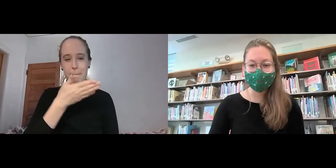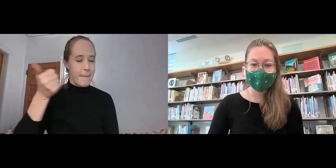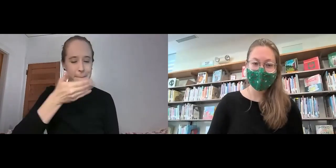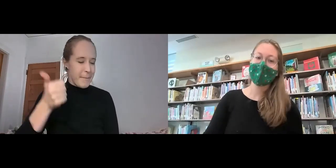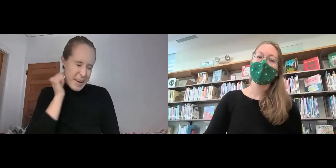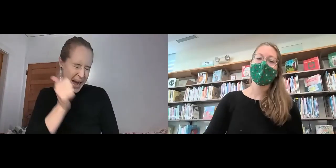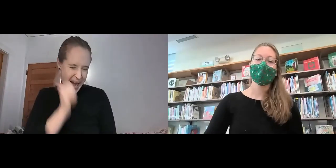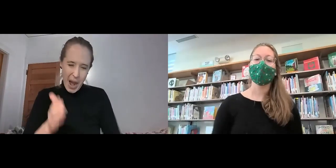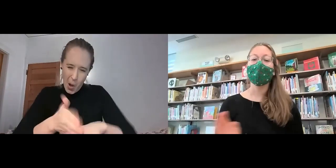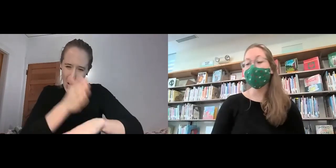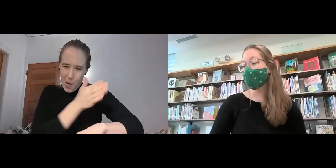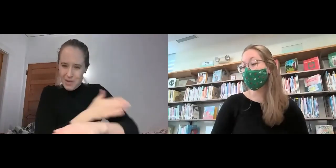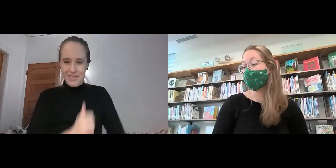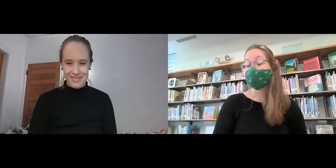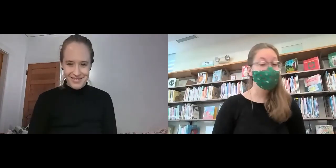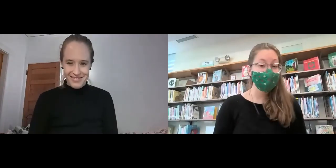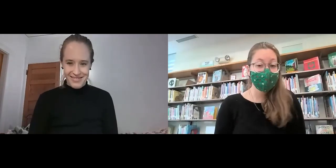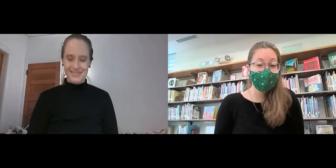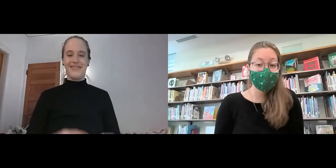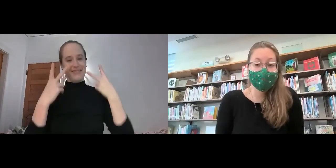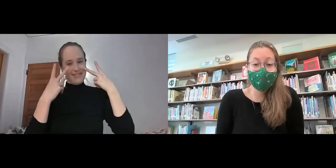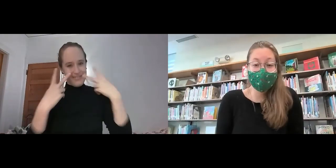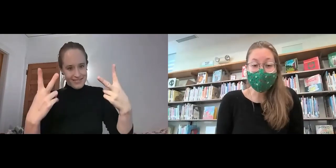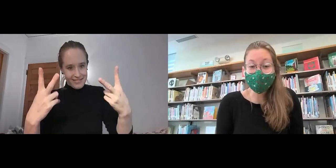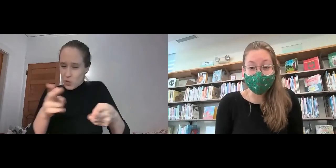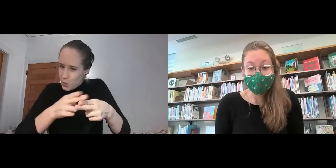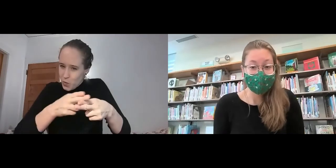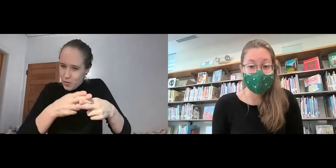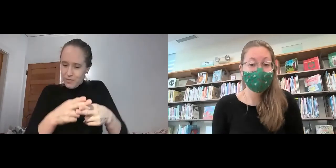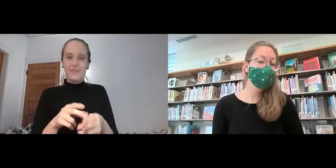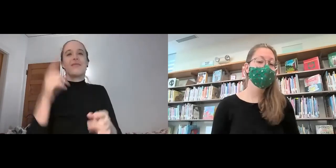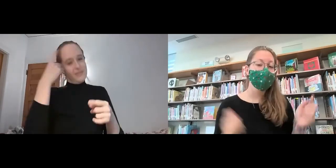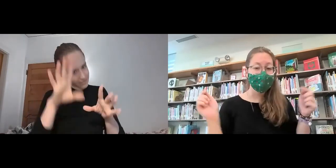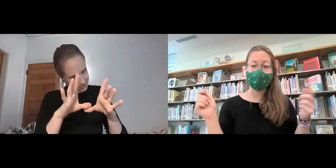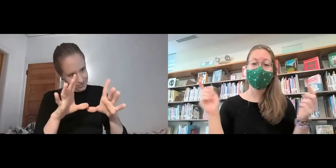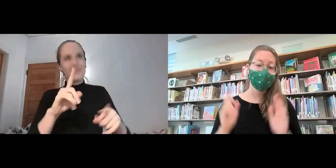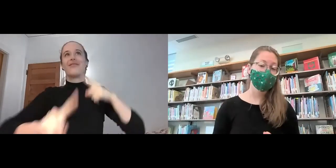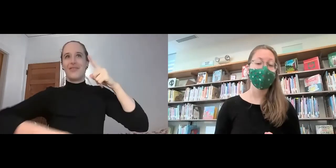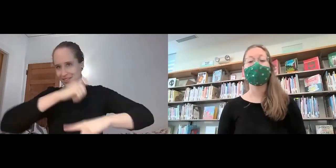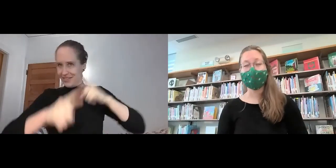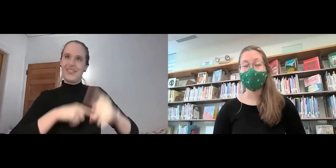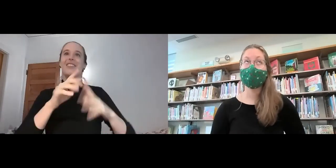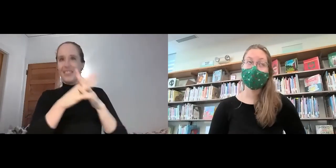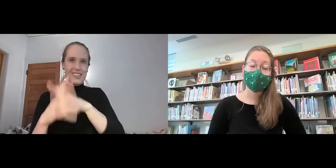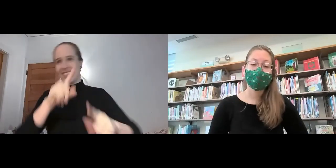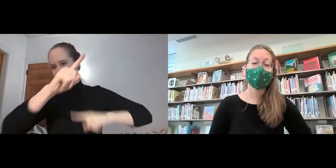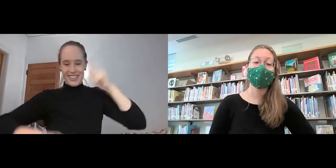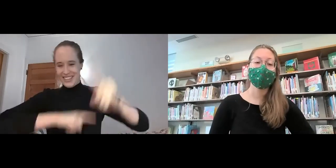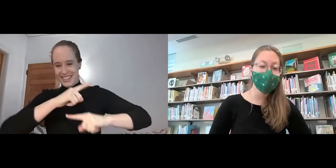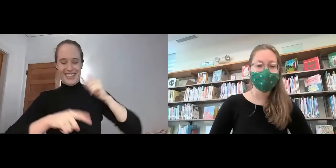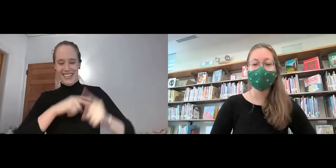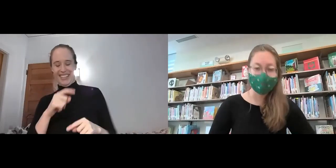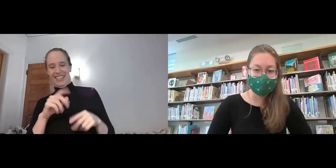week. So we'll see you again soon for story time here on the Providence Community